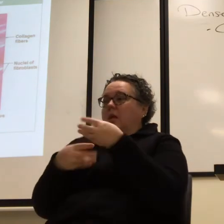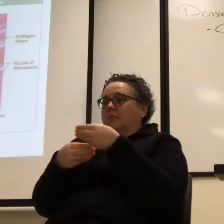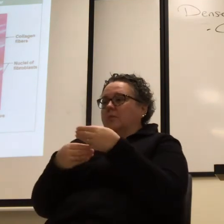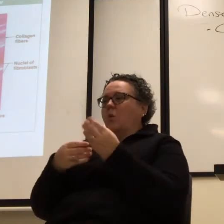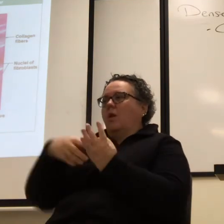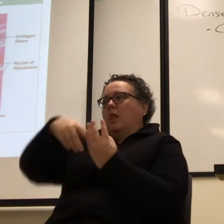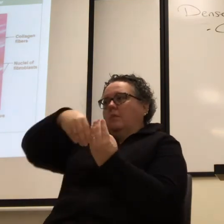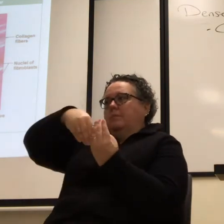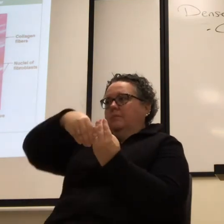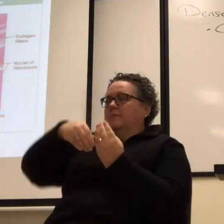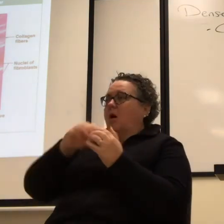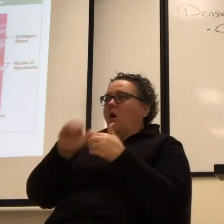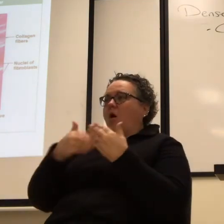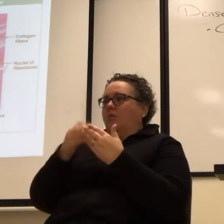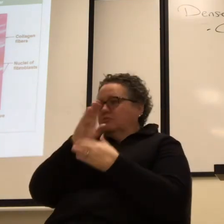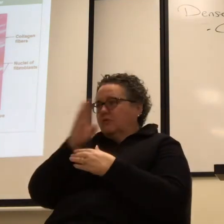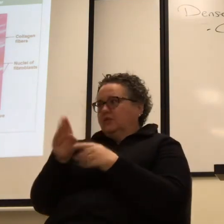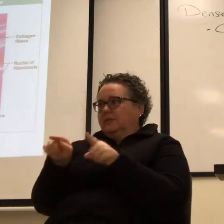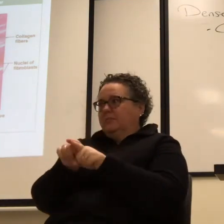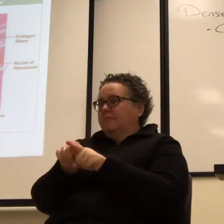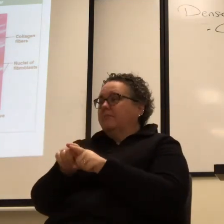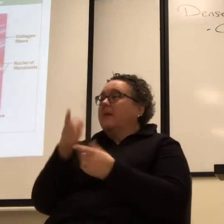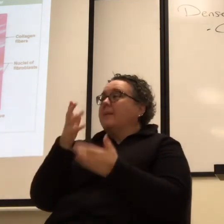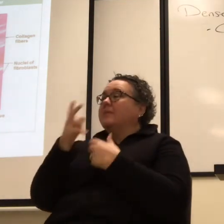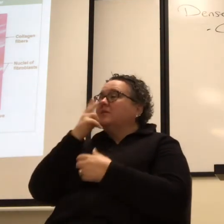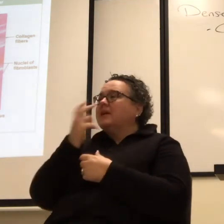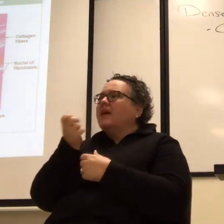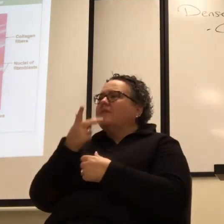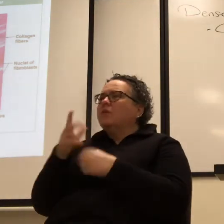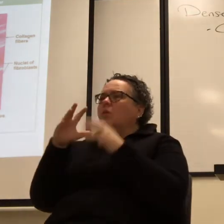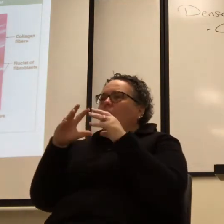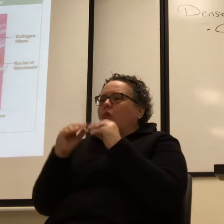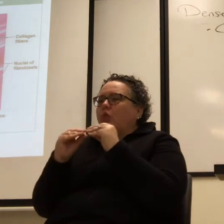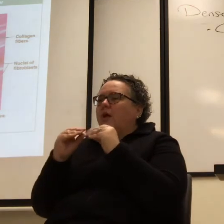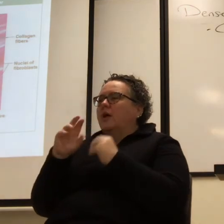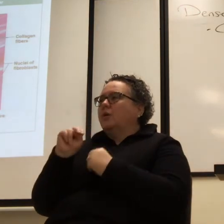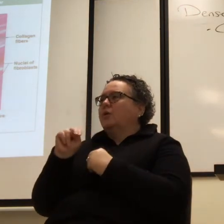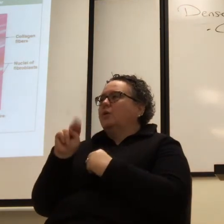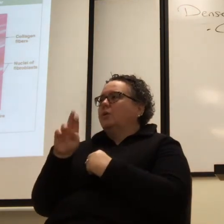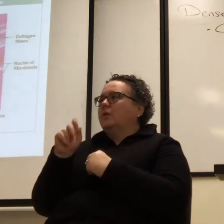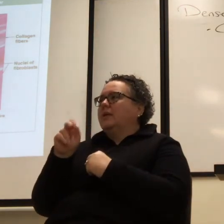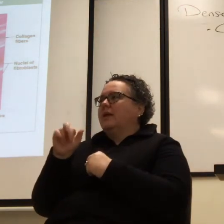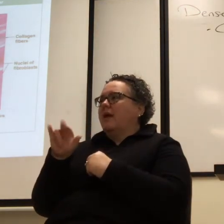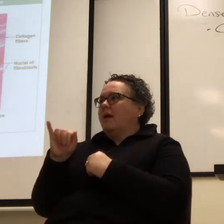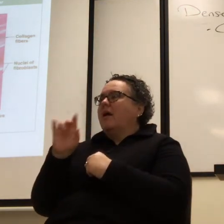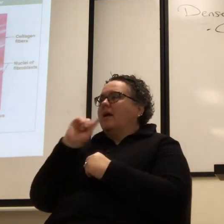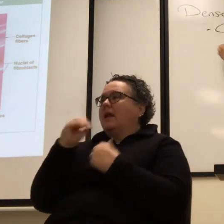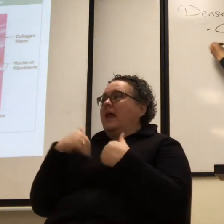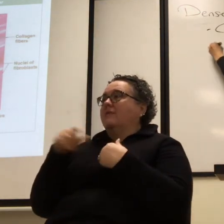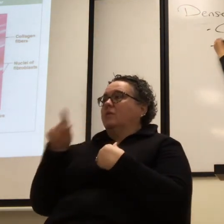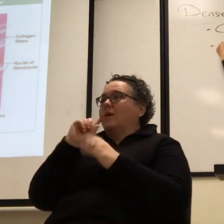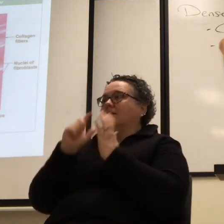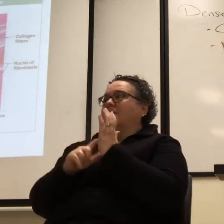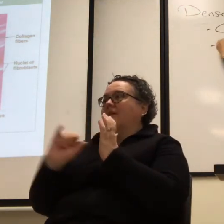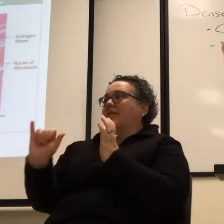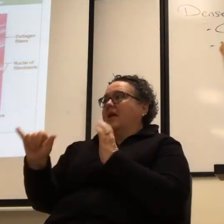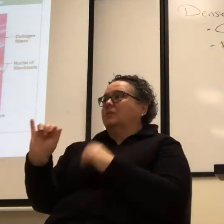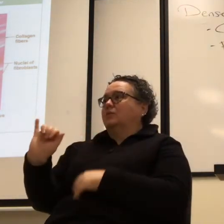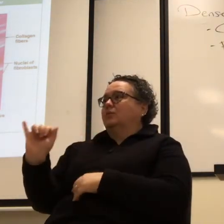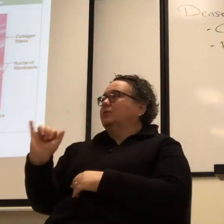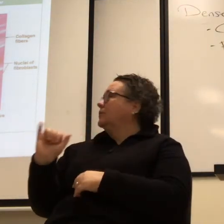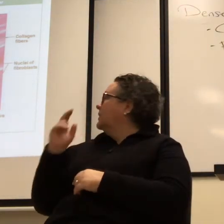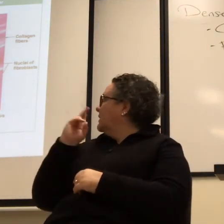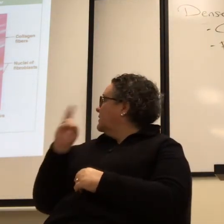That's all you see. Maybe you see a couple of squashed nuclei of the fibroblasts, so I guess I can have you identify that.